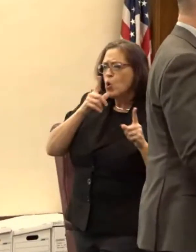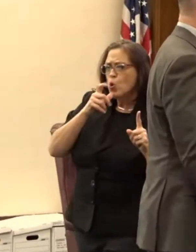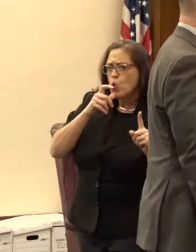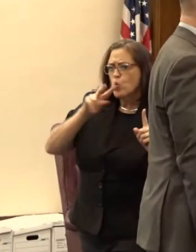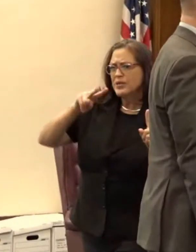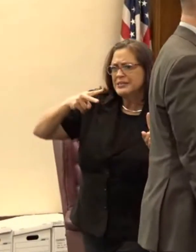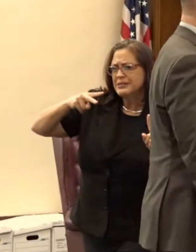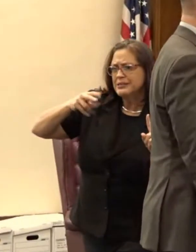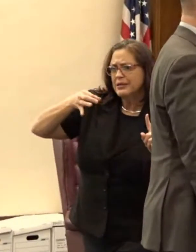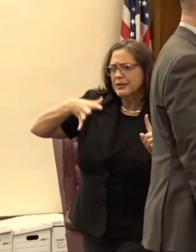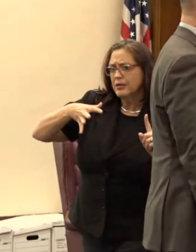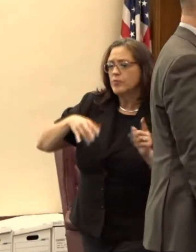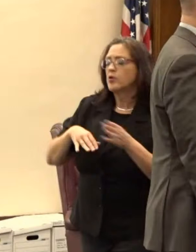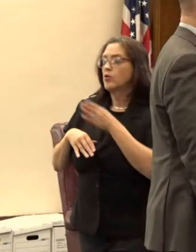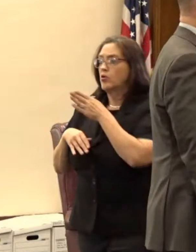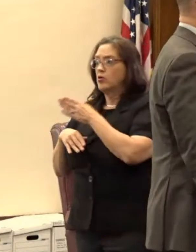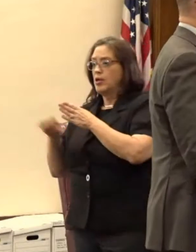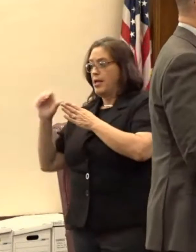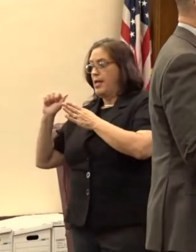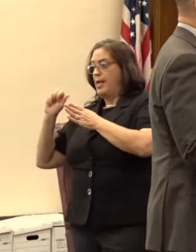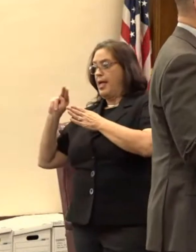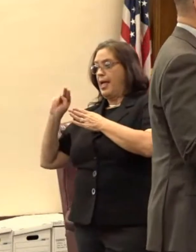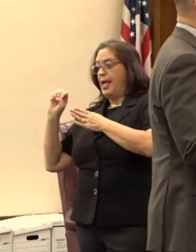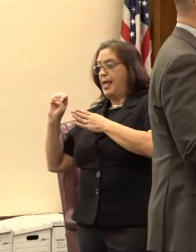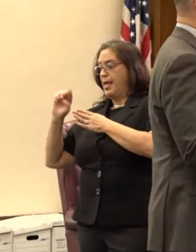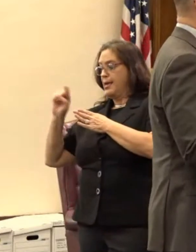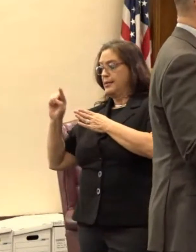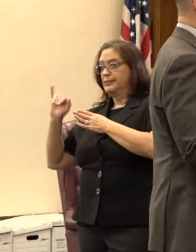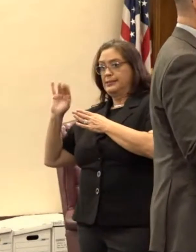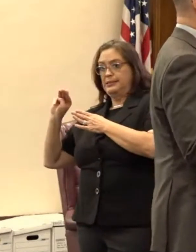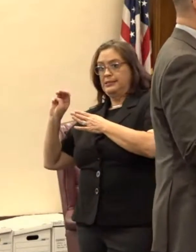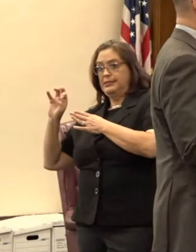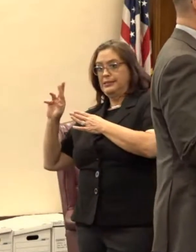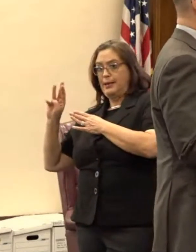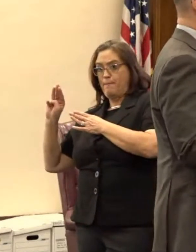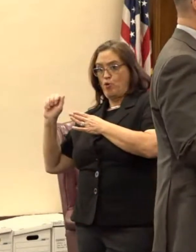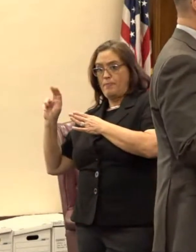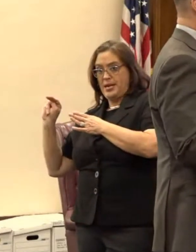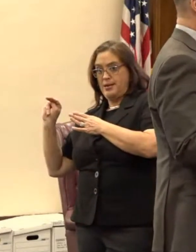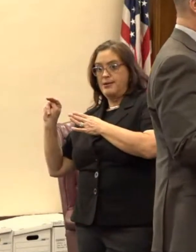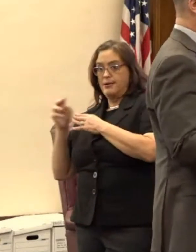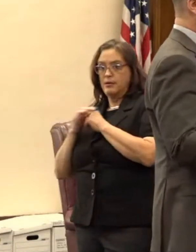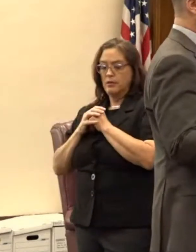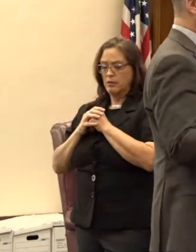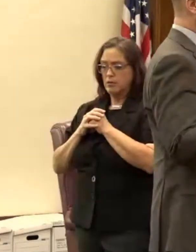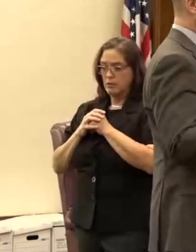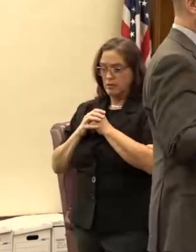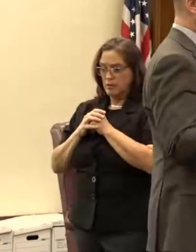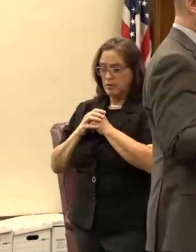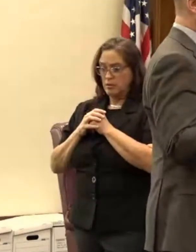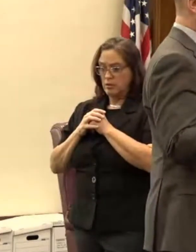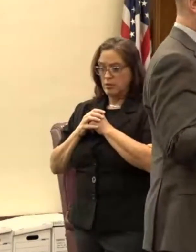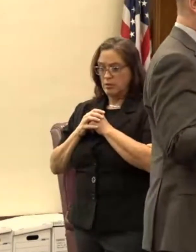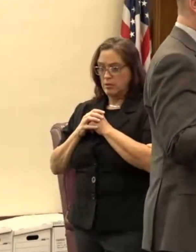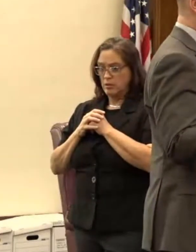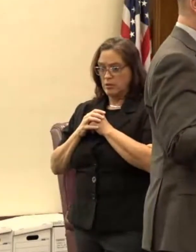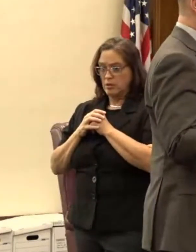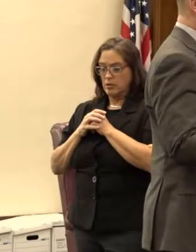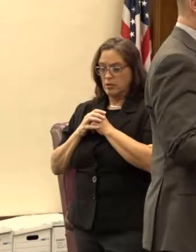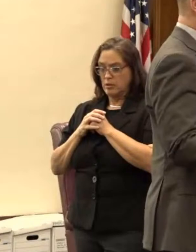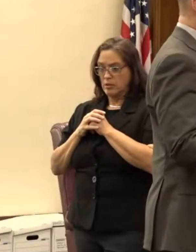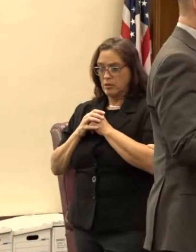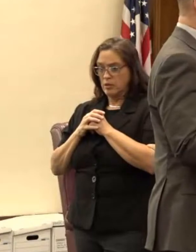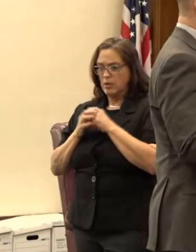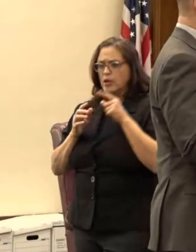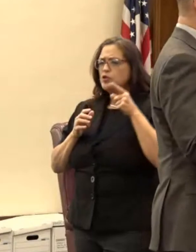you can recall? And Zimmerman. And do you know whether, or do you recall whether you were a proceedings interpreter at